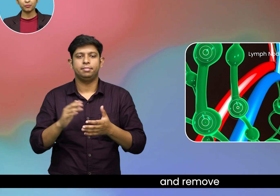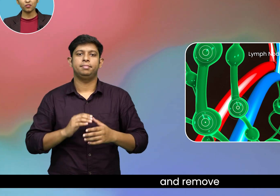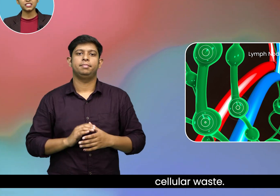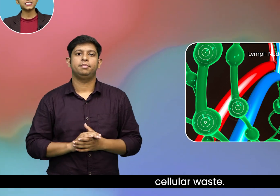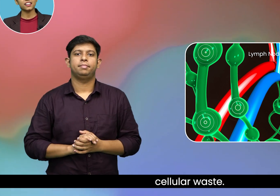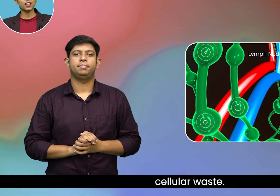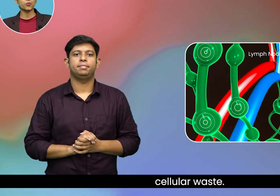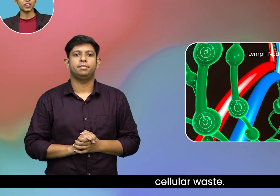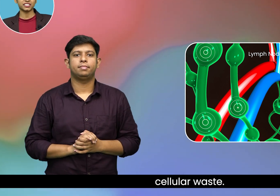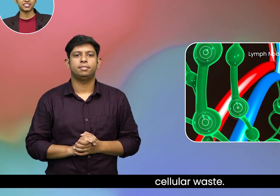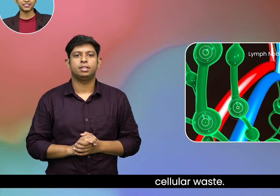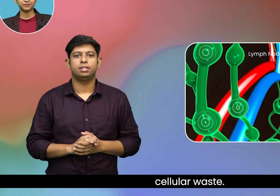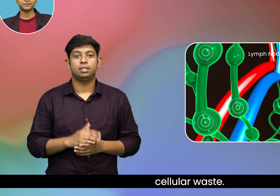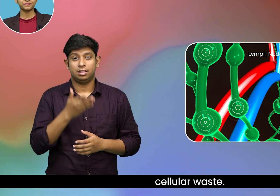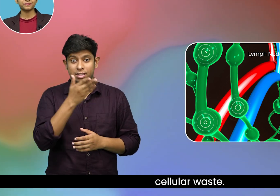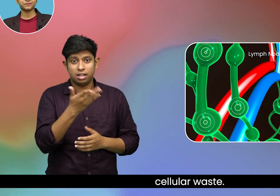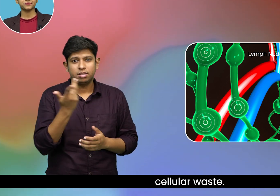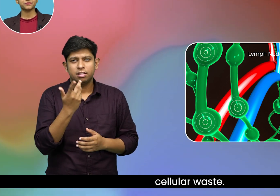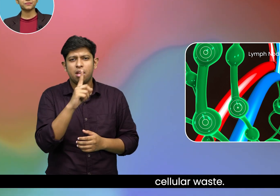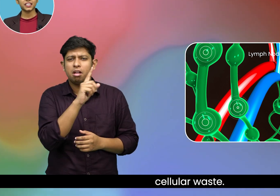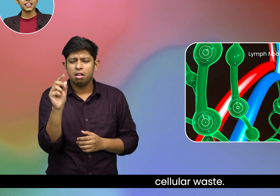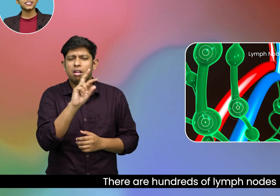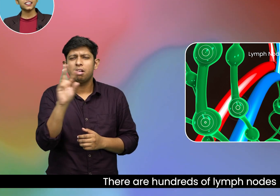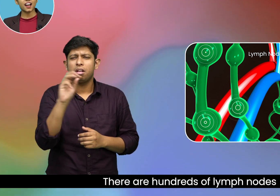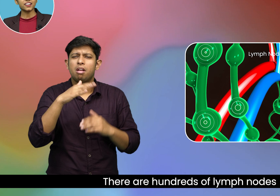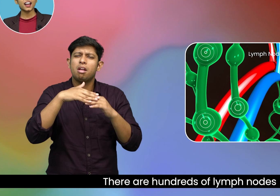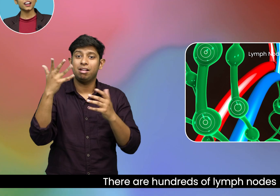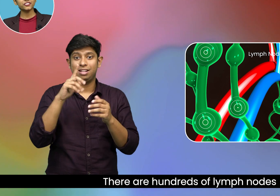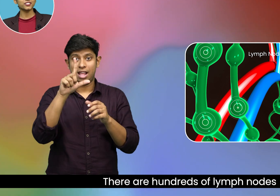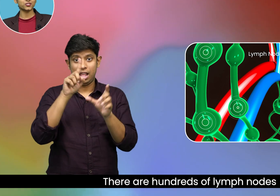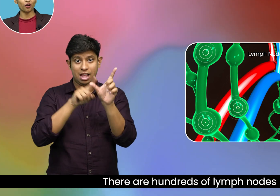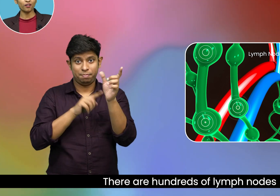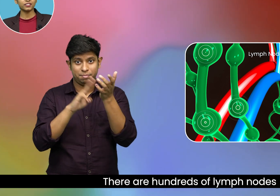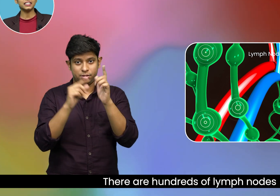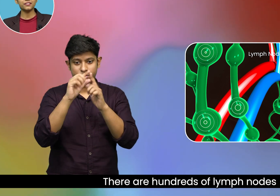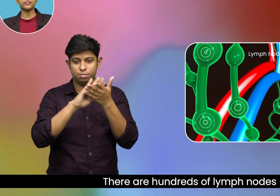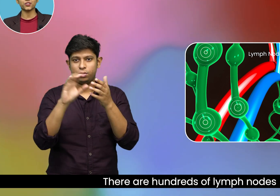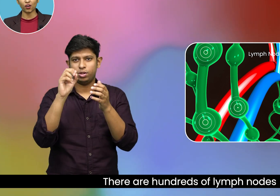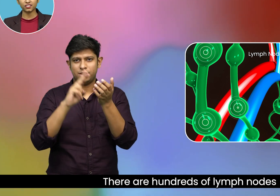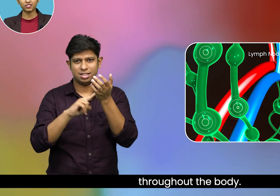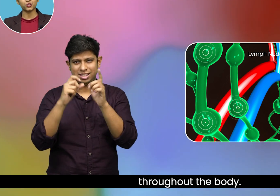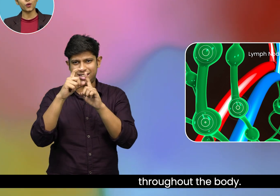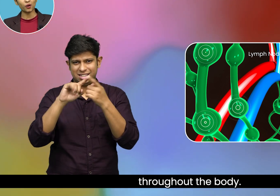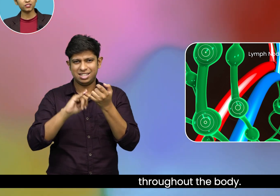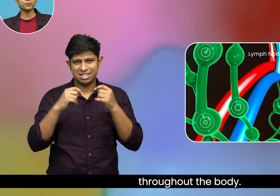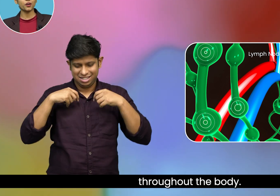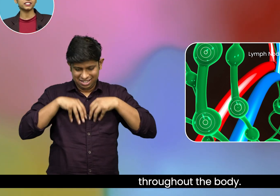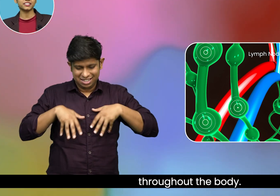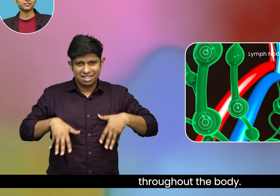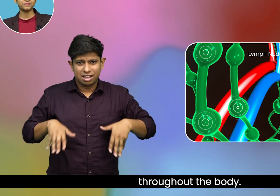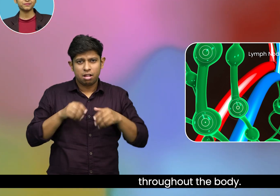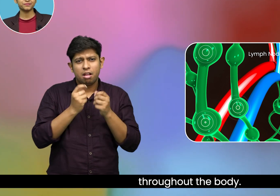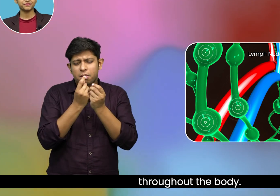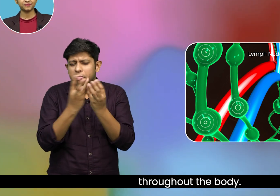and remove cellular waste. There are hundreds of lymph nodes throughout the